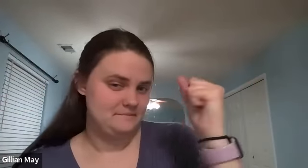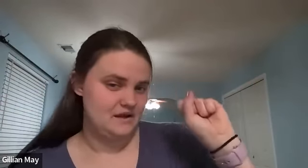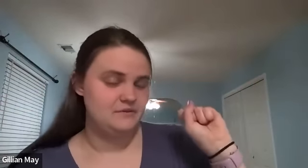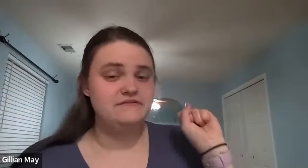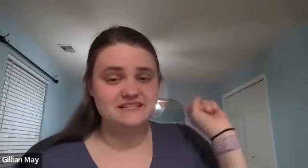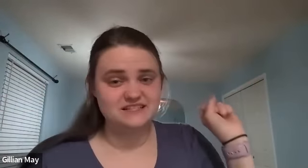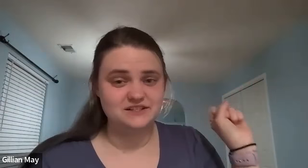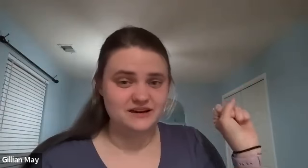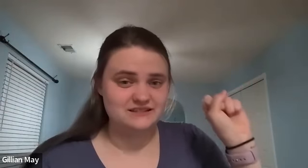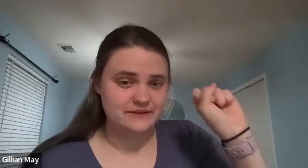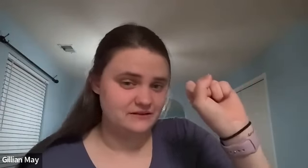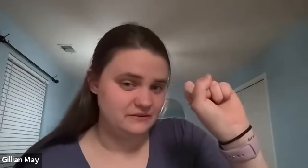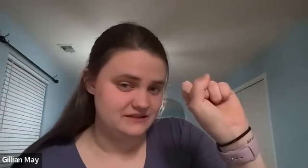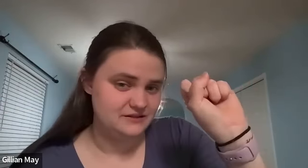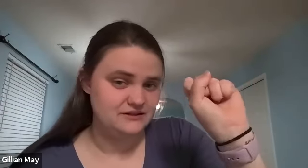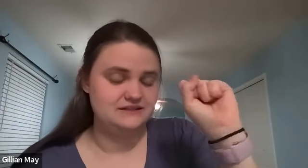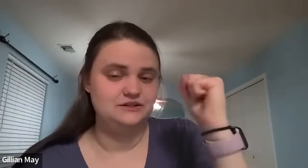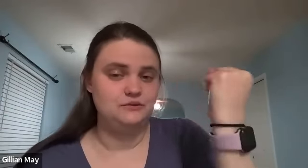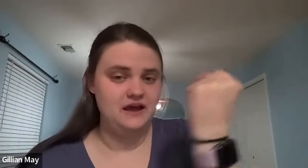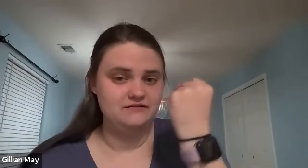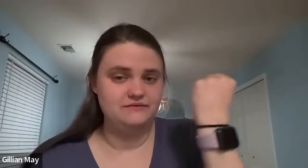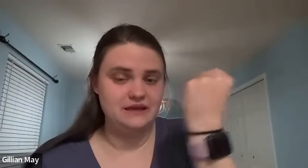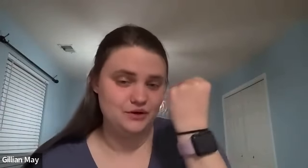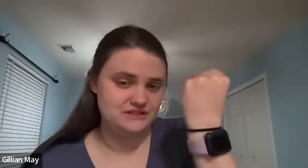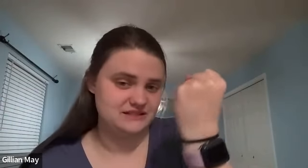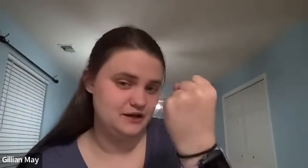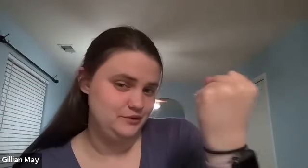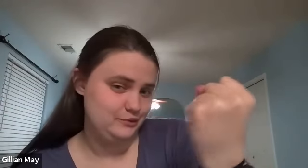I'm gonna face it to you guys to be a little easier because you don't have in person to help you.